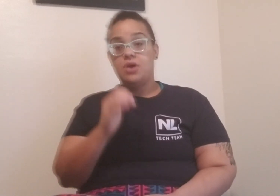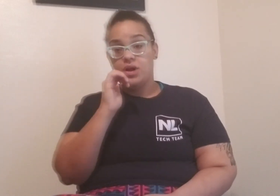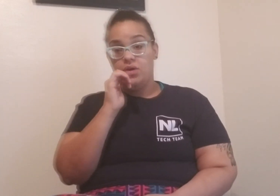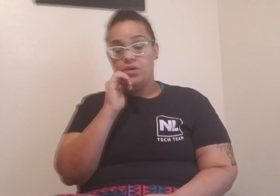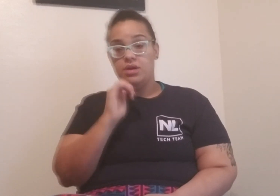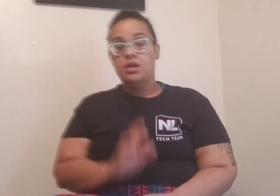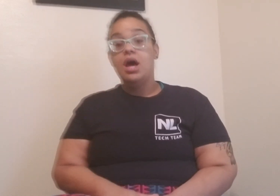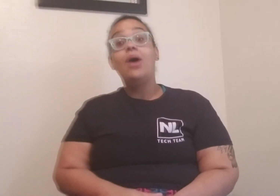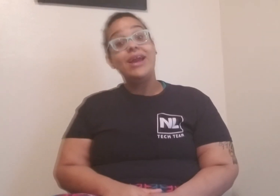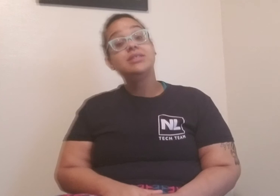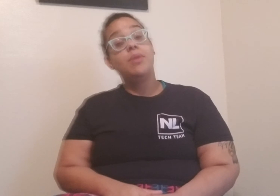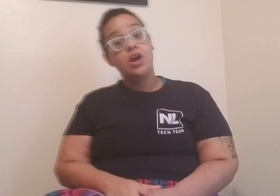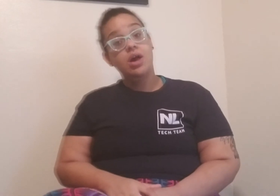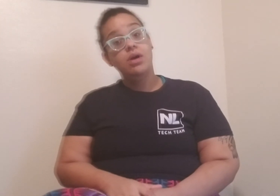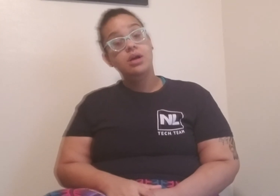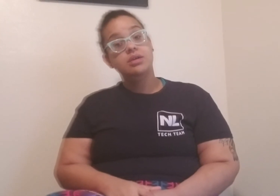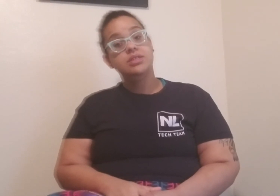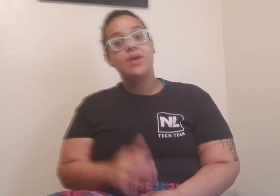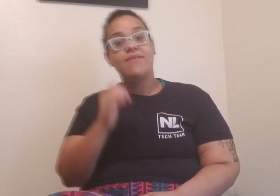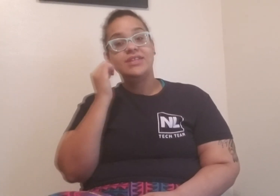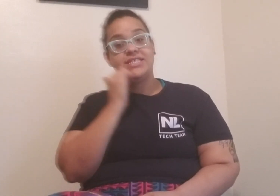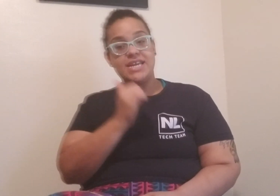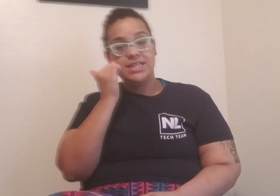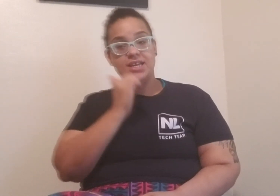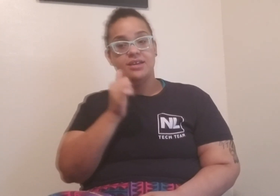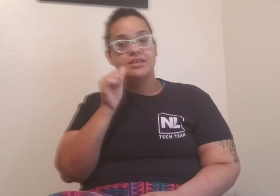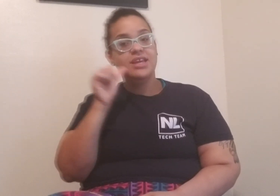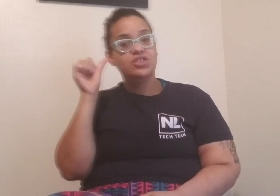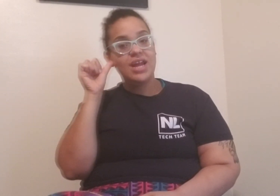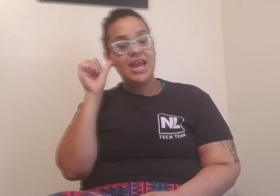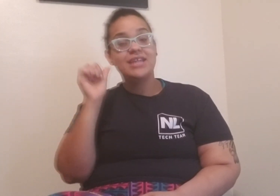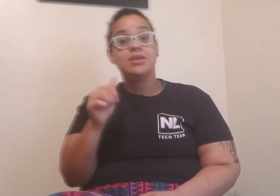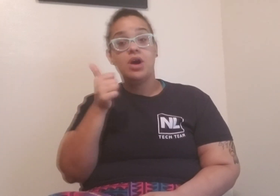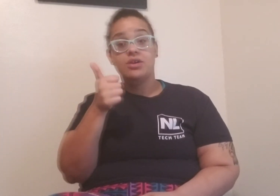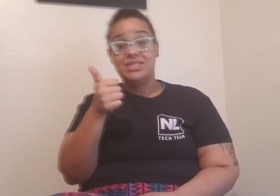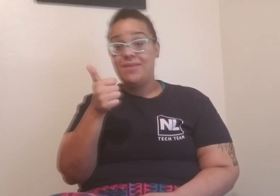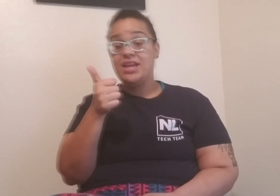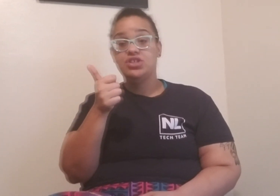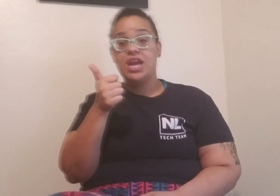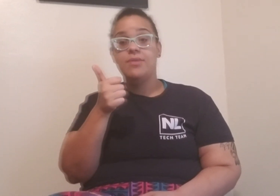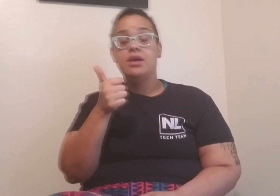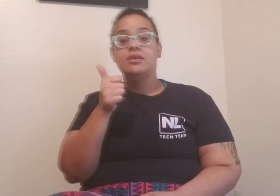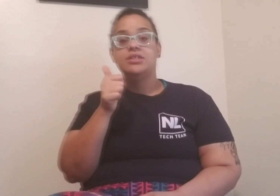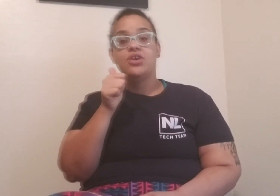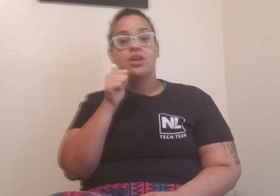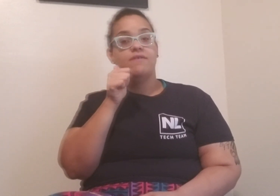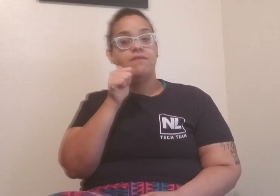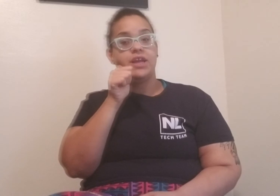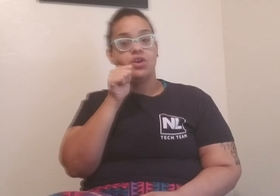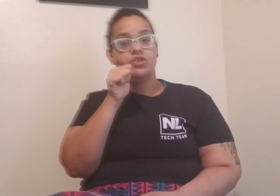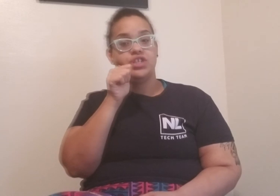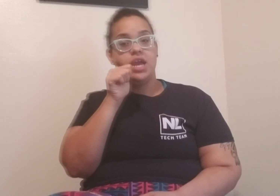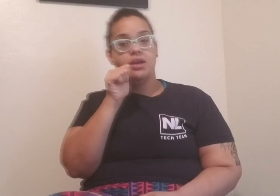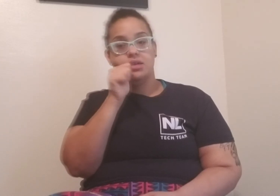tomorrow. All right, tomorrow. So we have daily, yesterday, and tomorrow. Same hand shape. So you're gonna flick your cheek